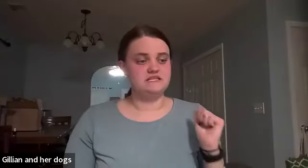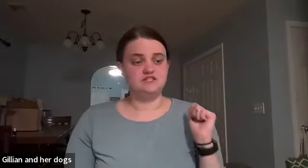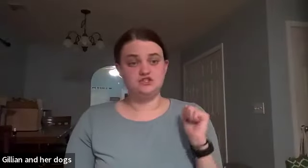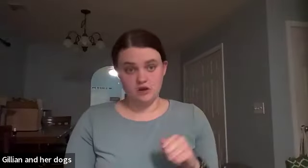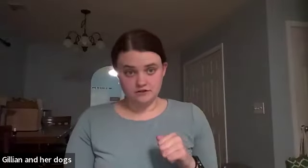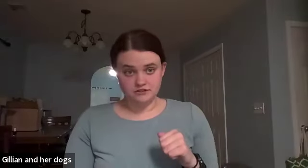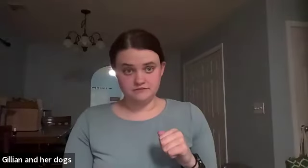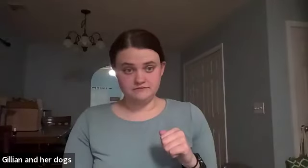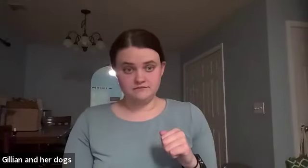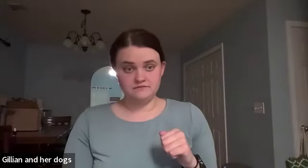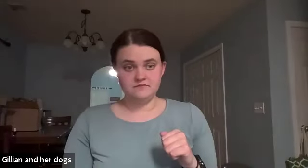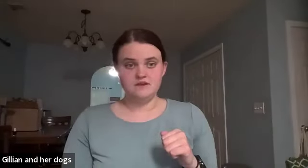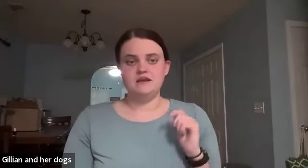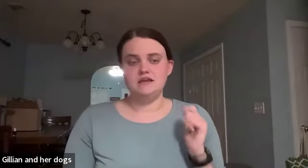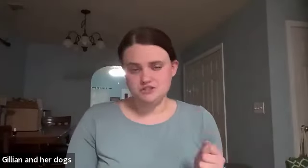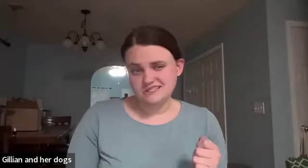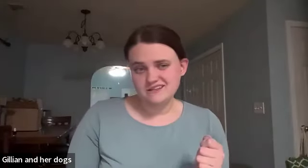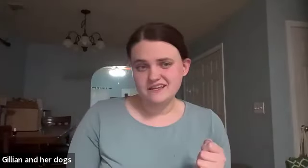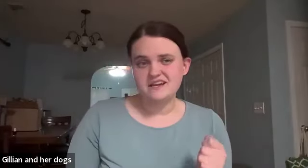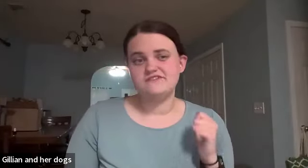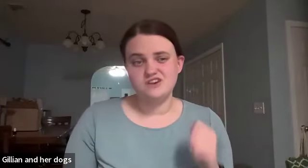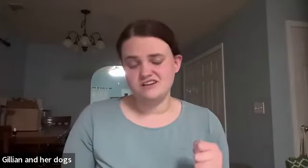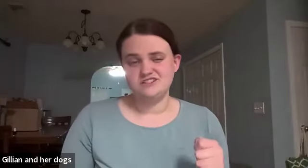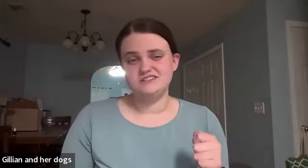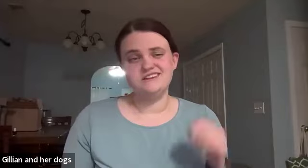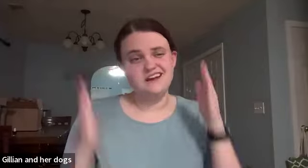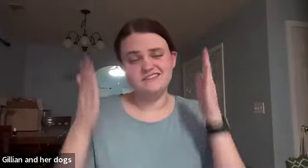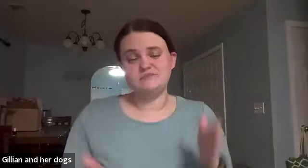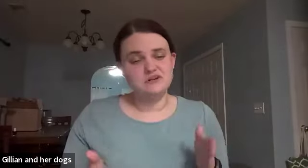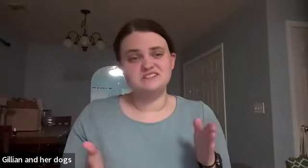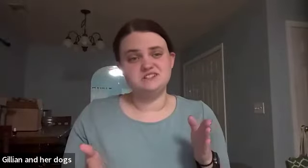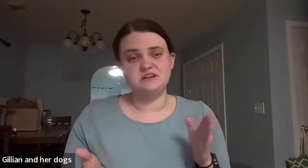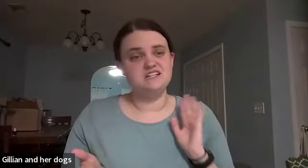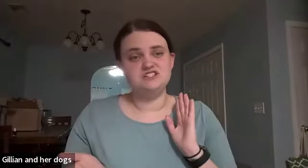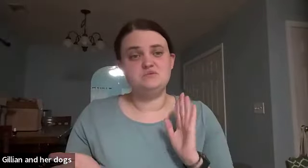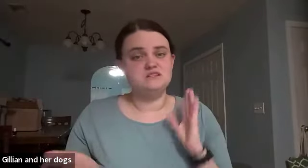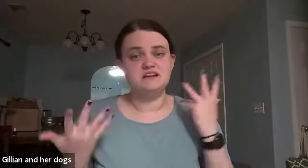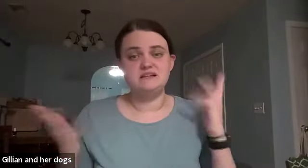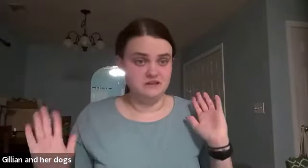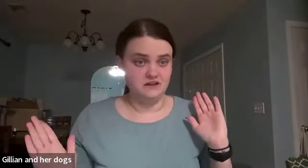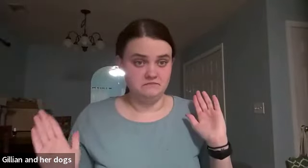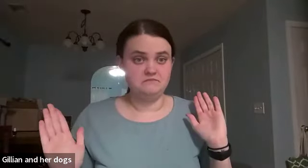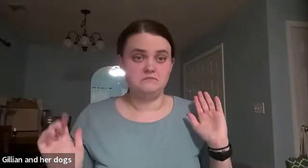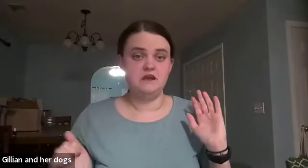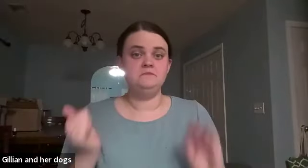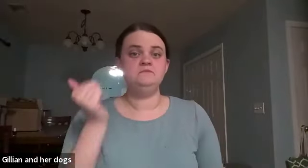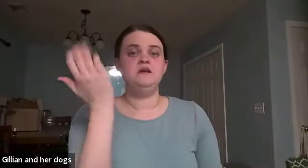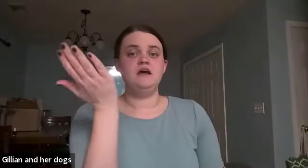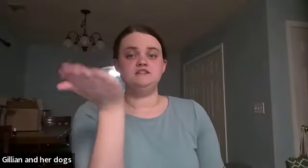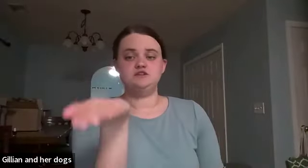have is doctor. Interestingly enough, doctor does not add the person to it. It's just one sign and done. Okay. And